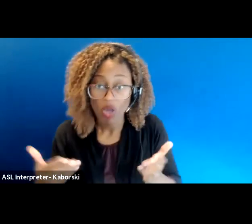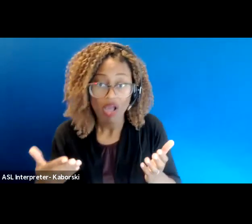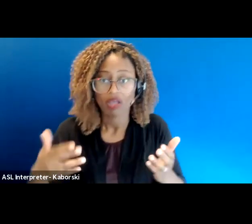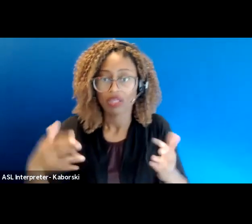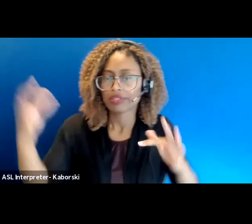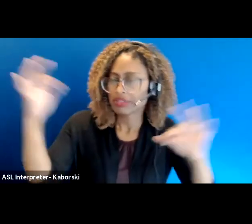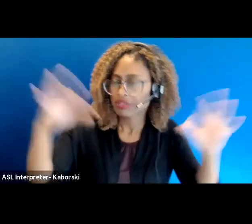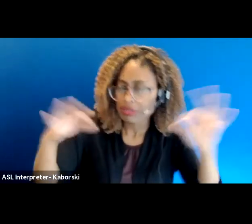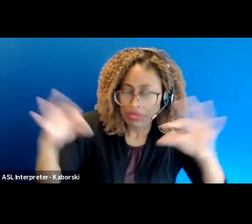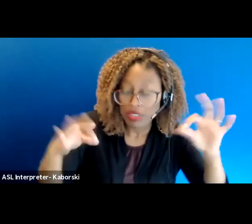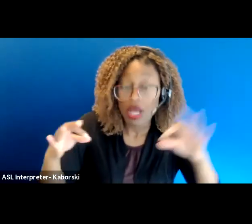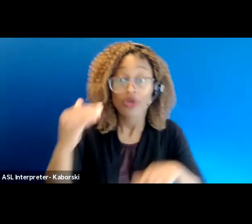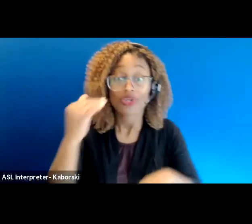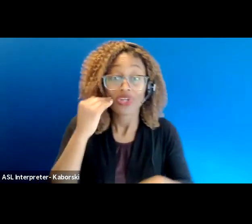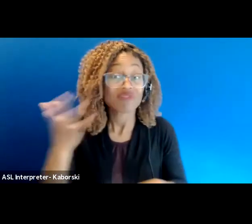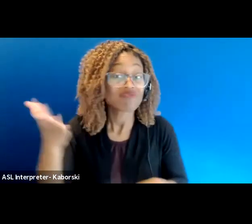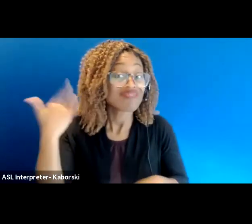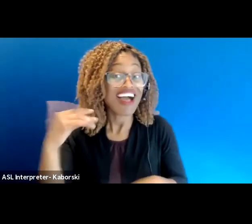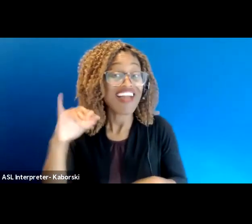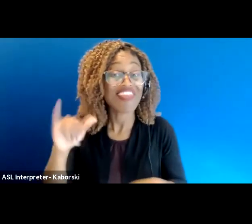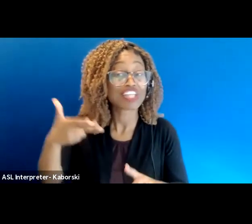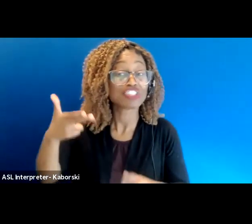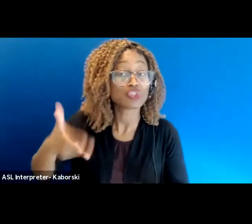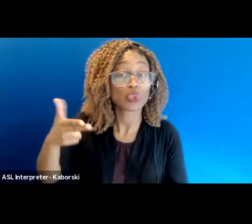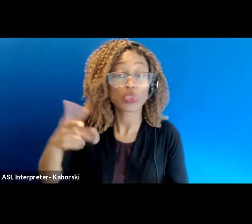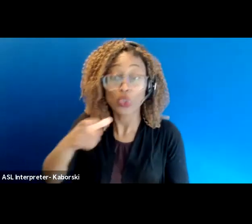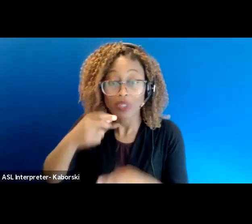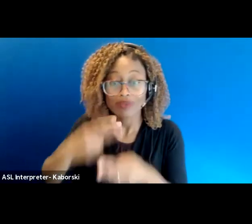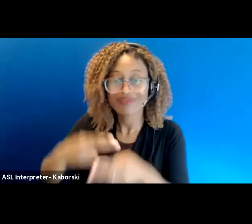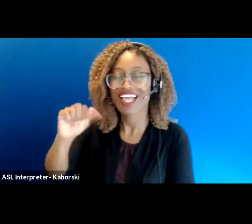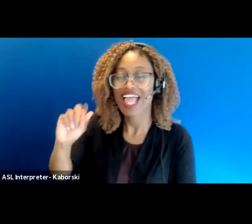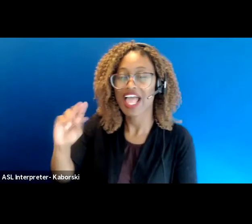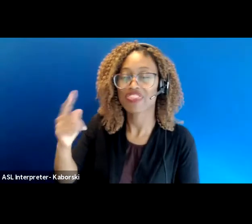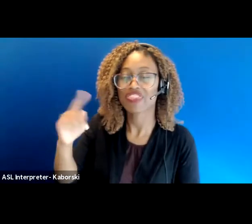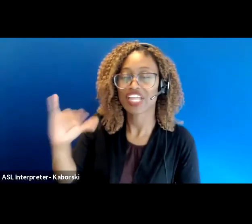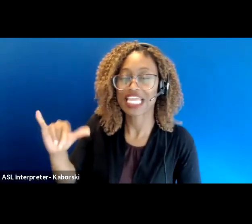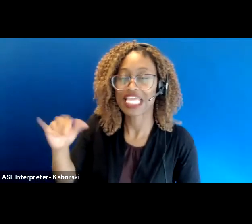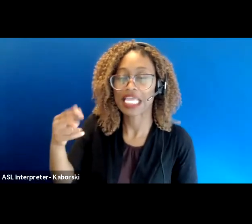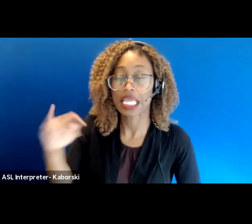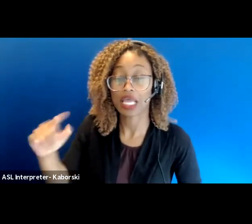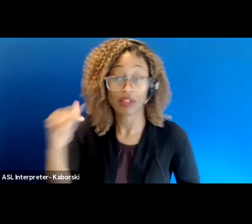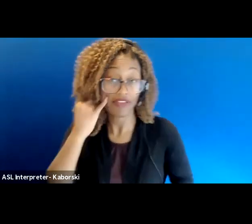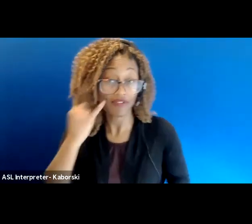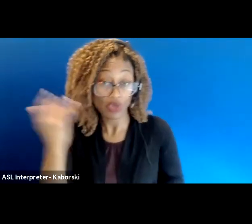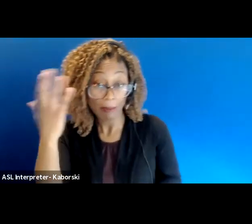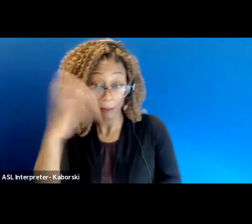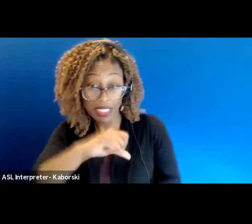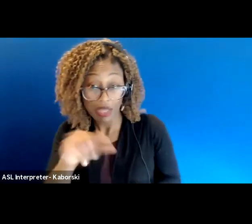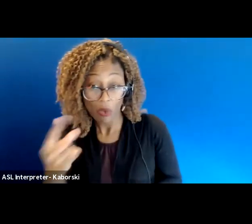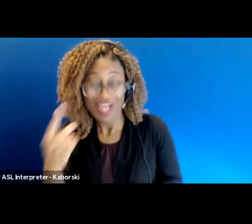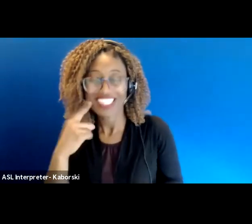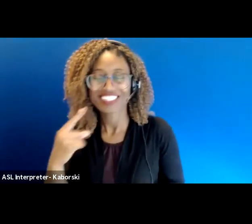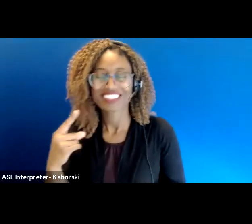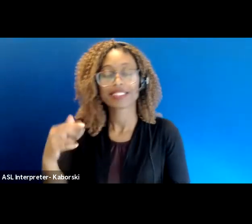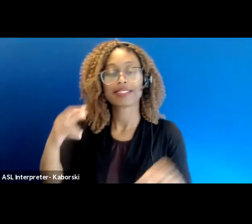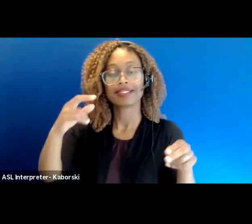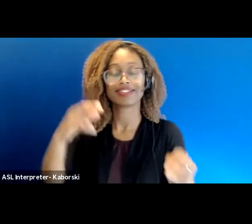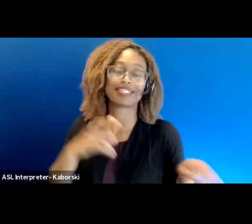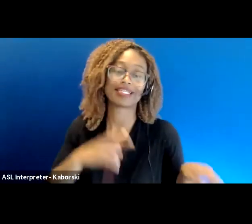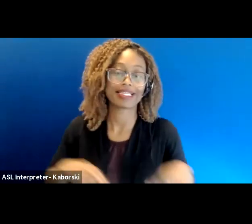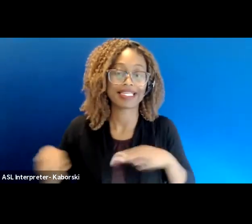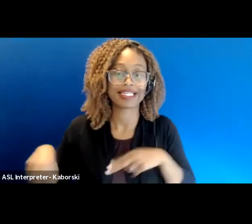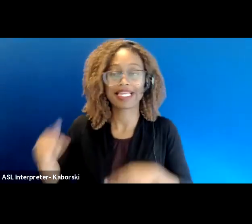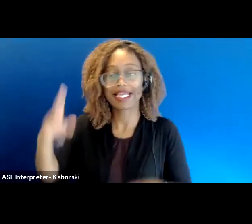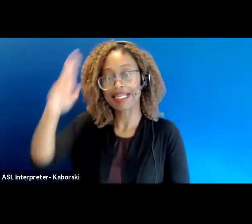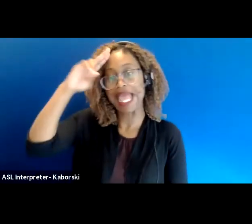of Anthony Hill was brought up. Anthony Hill, if you don't know, was a Navy veteran who